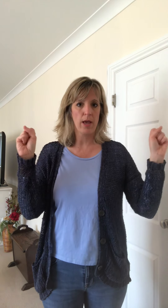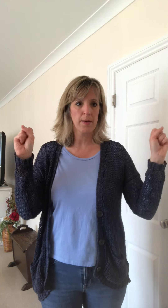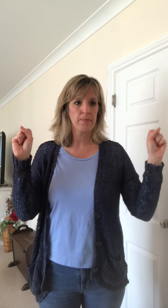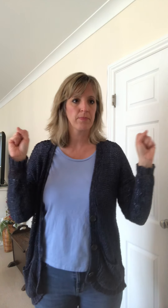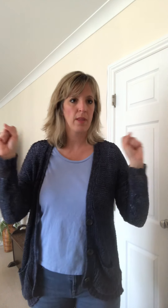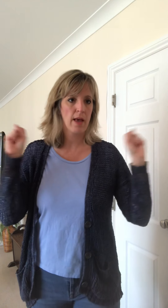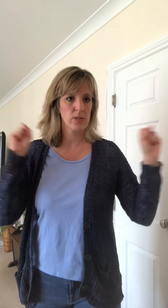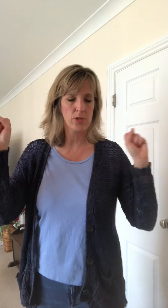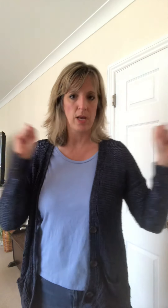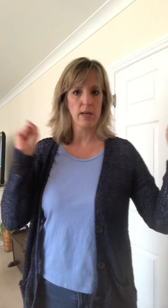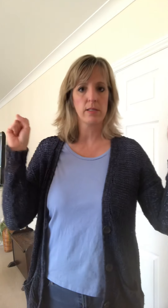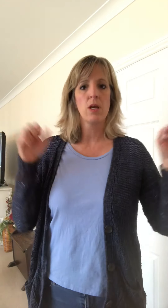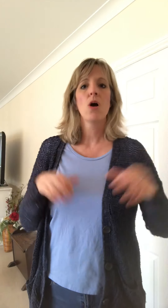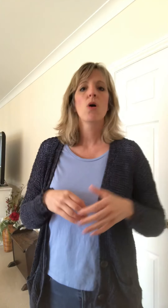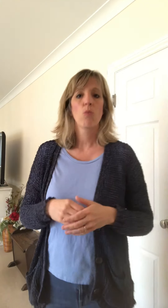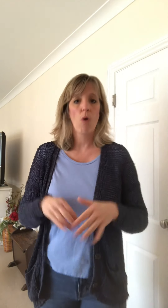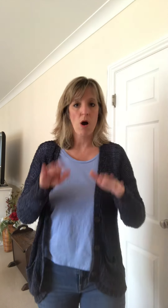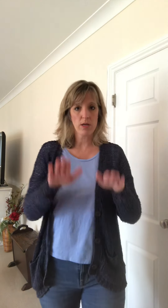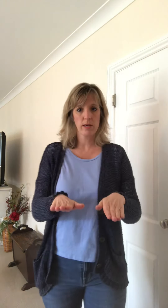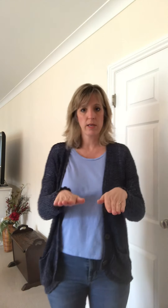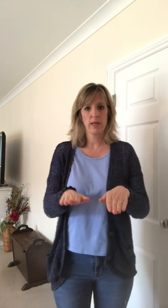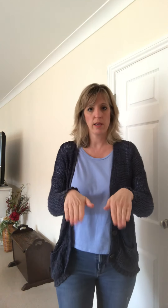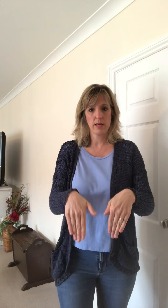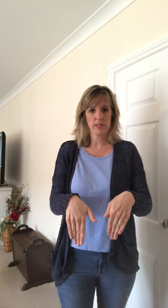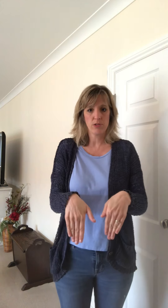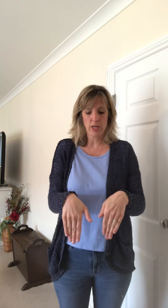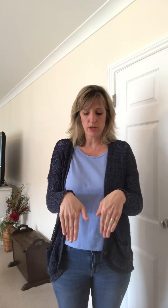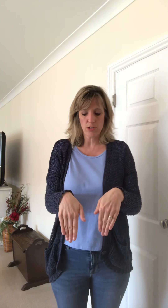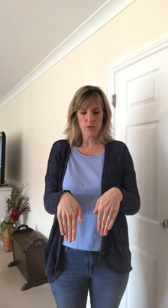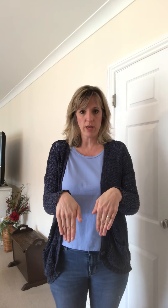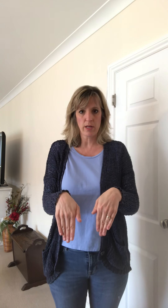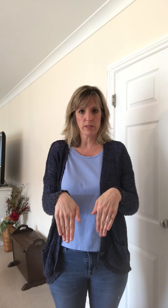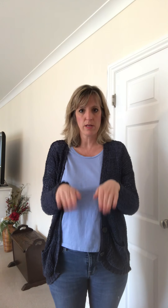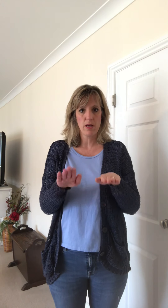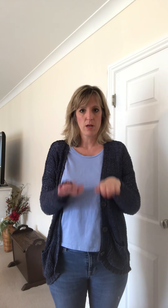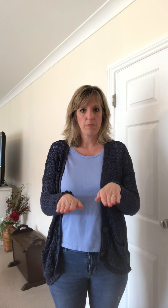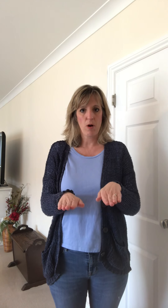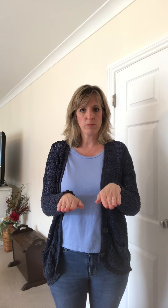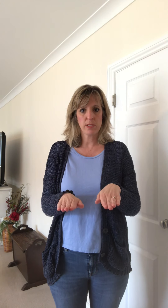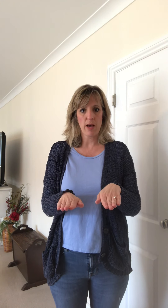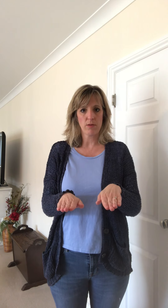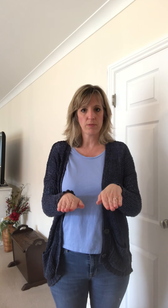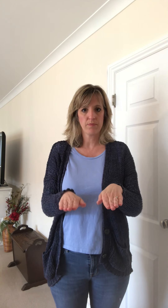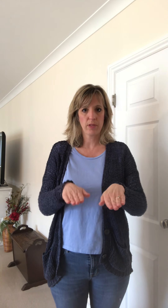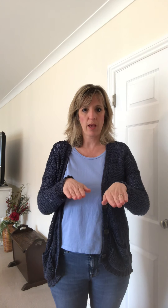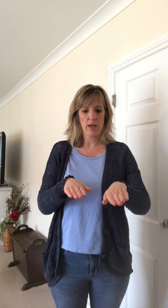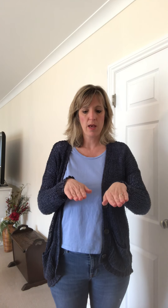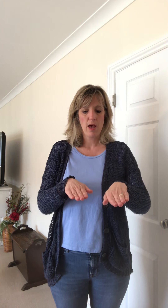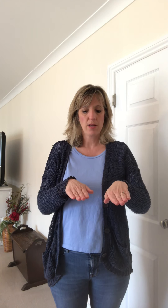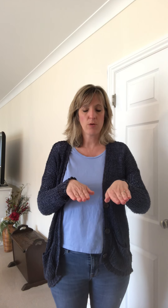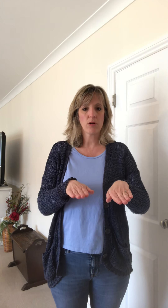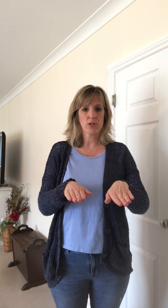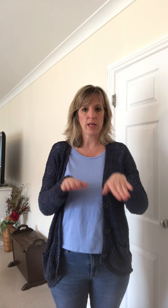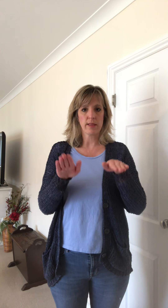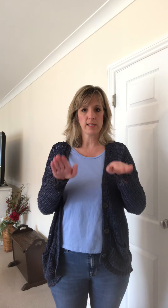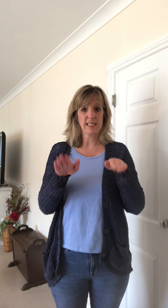okay? Exercise. Walk is you take your two hands, palms down, okay? And you alternate. This is like